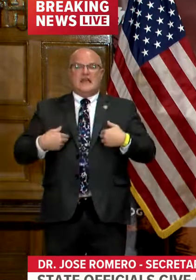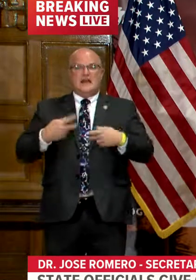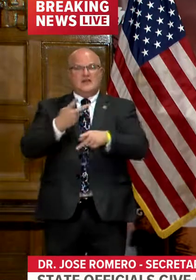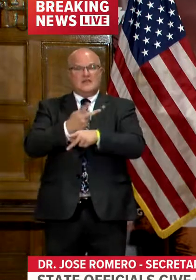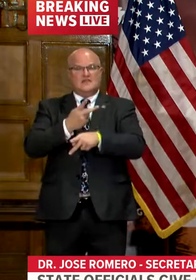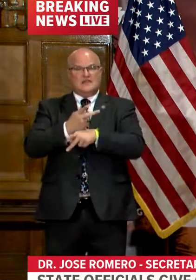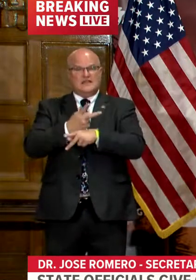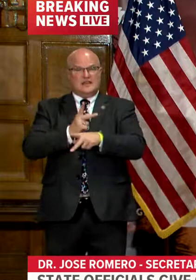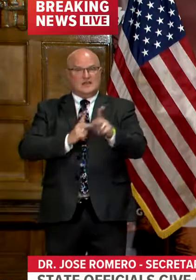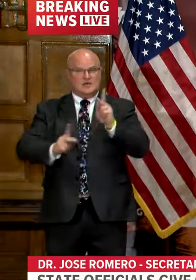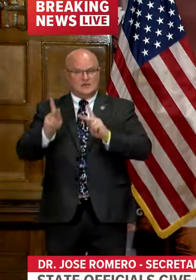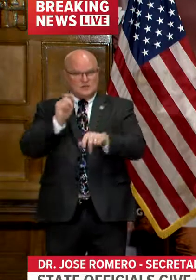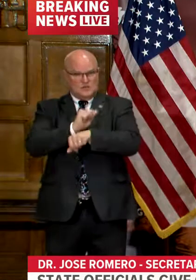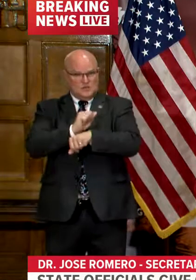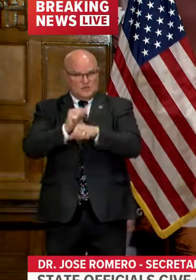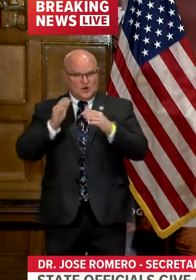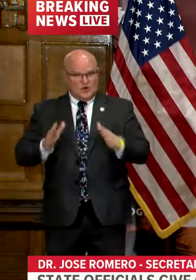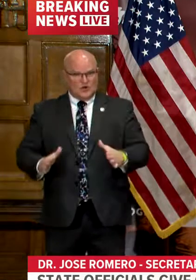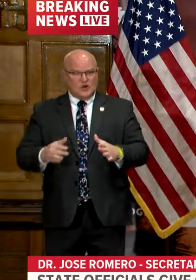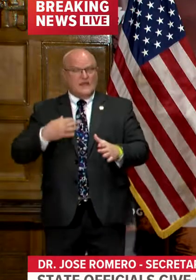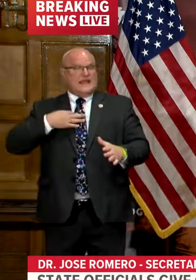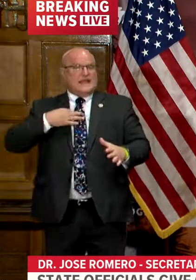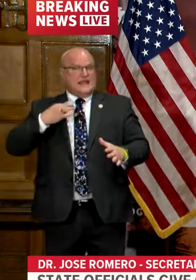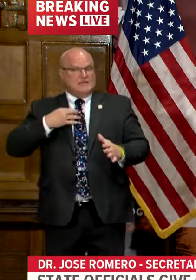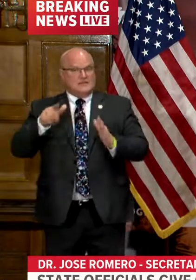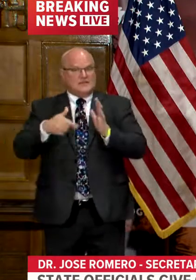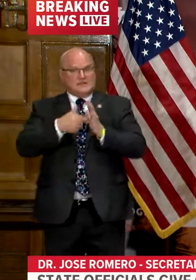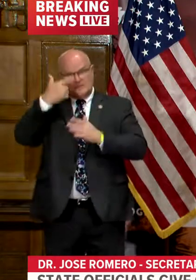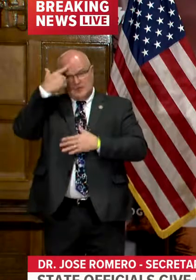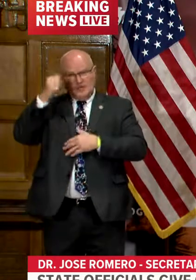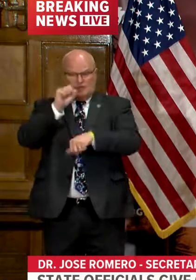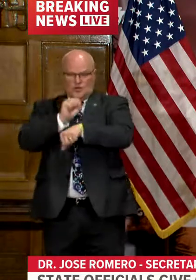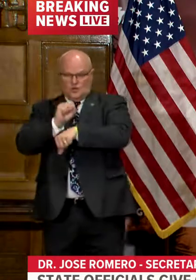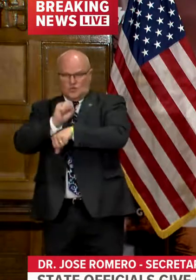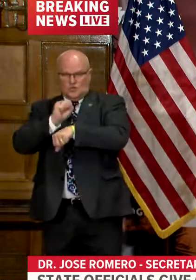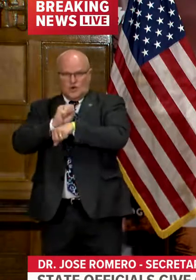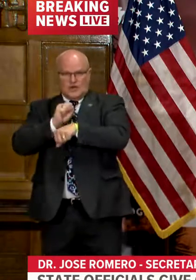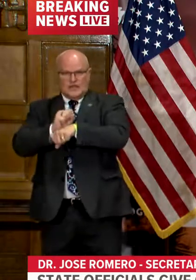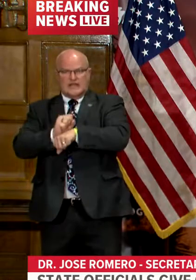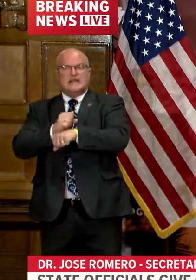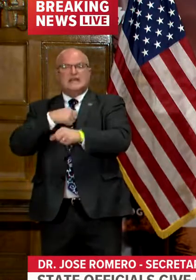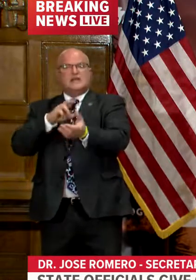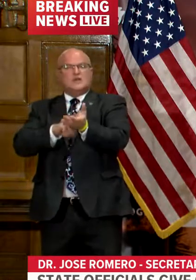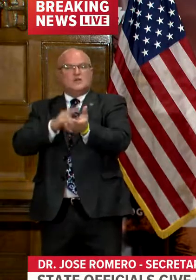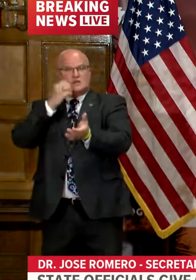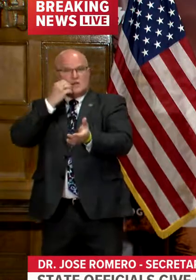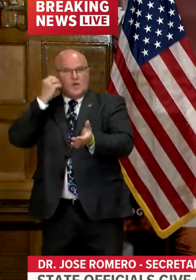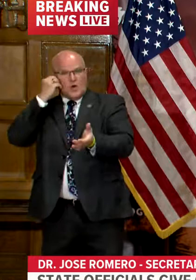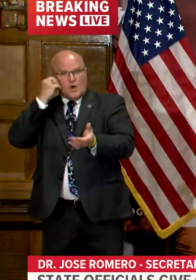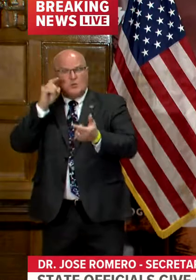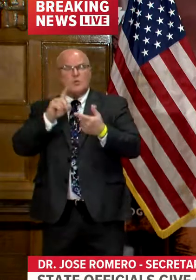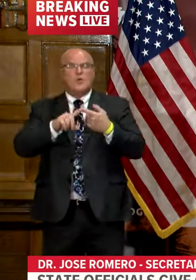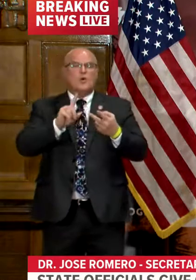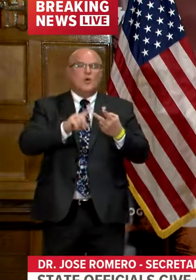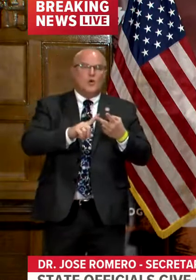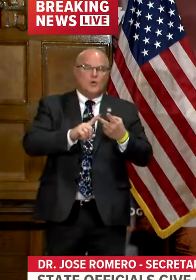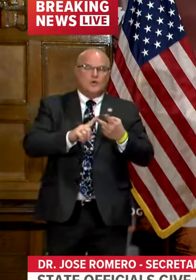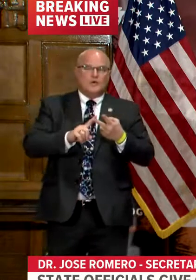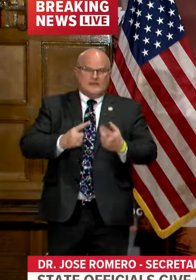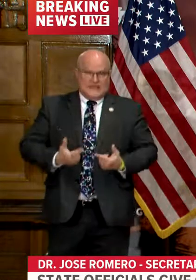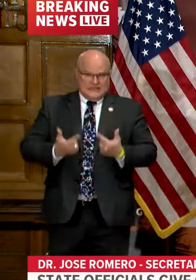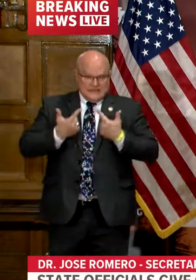and those individuals that are eligible for this because they are either working in a long-term care facility or are residents in a long-term